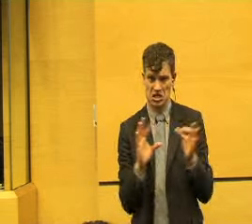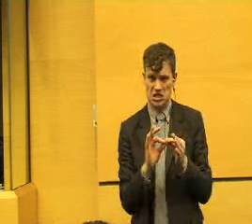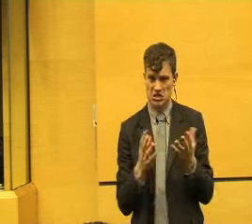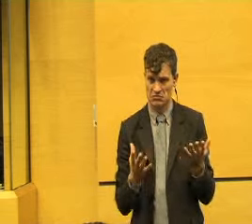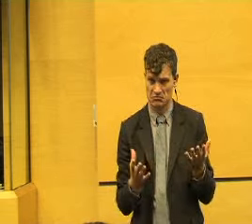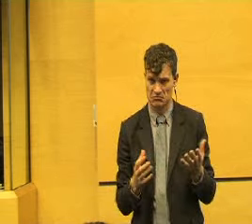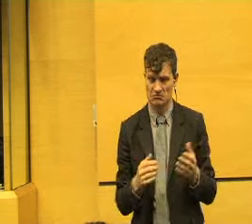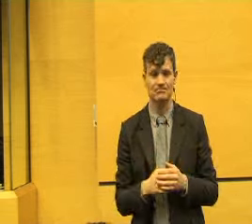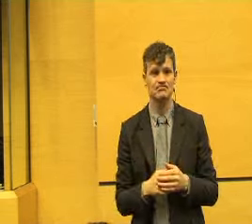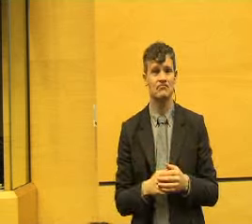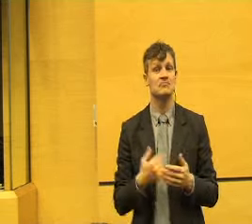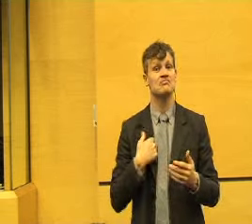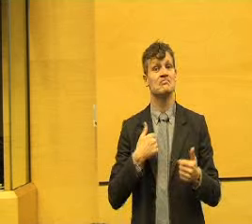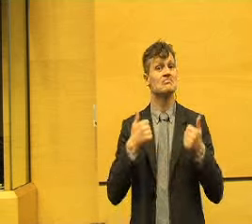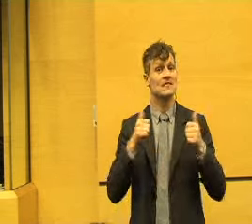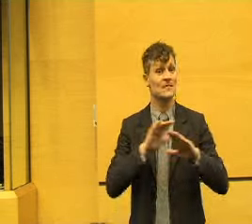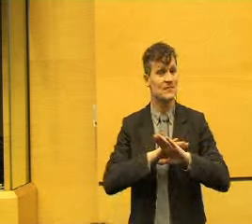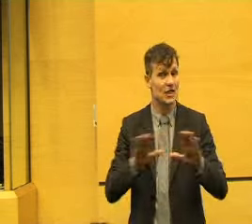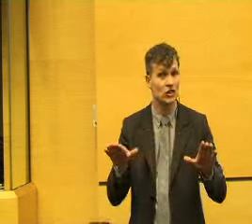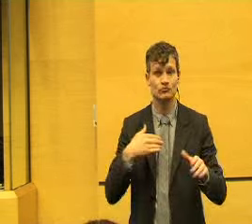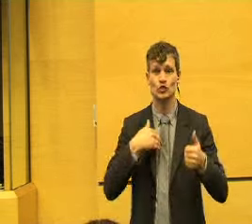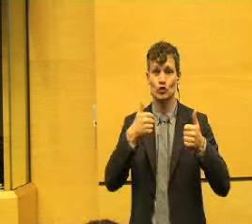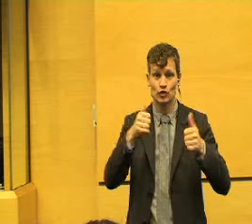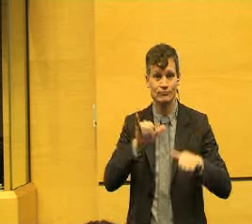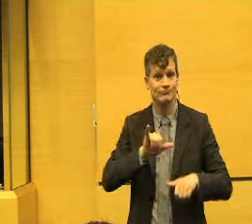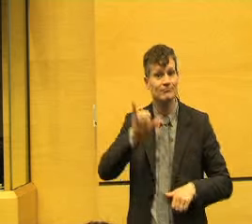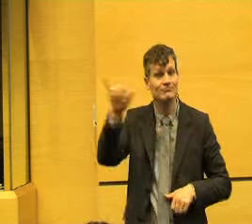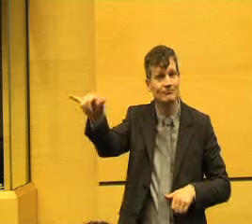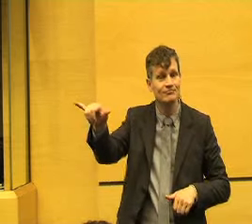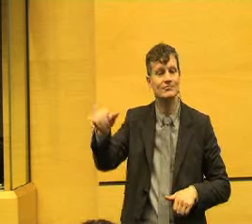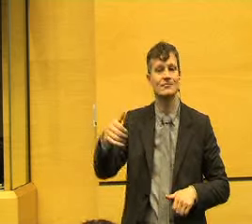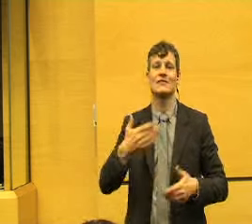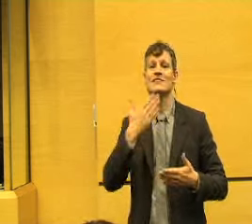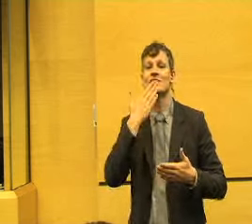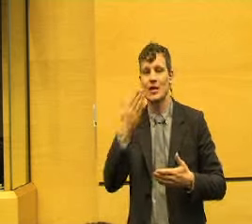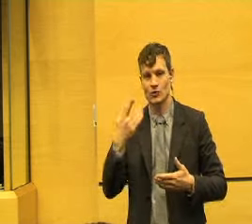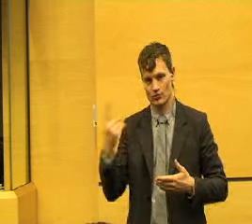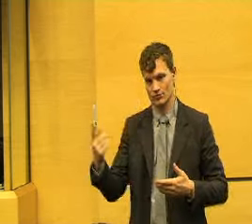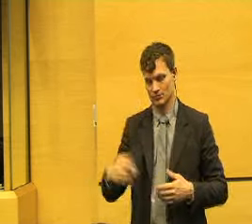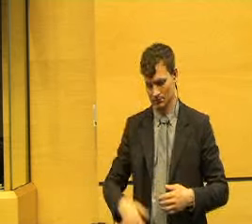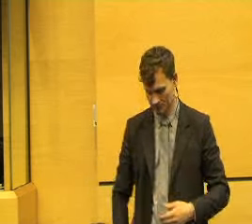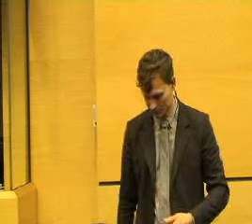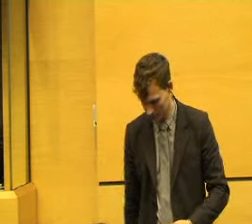a good trip back to your country. Thank you very much. Mr. Laszlo Lobasi has the floor.